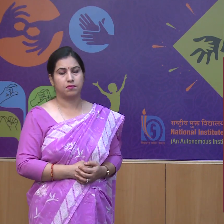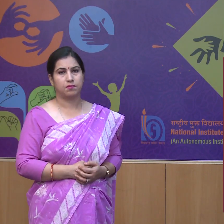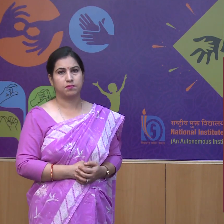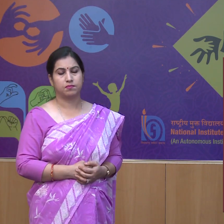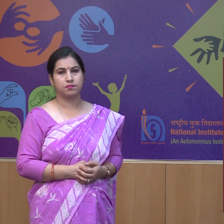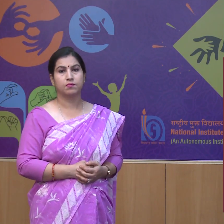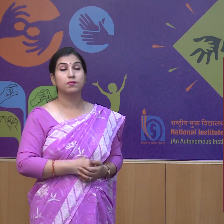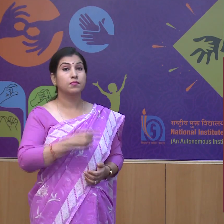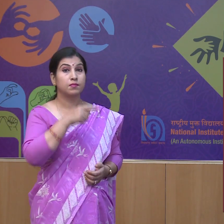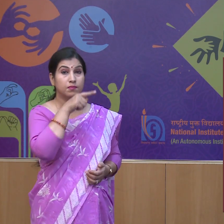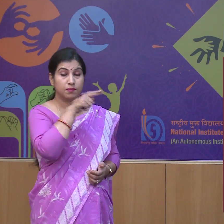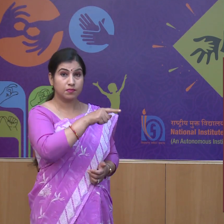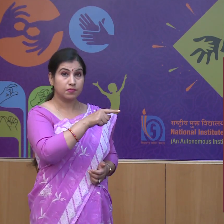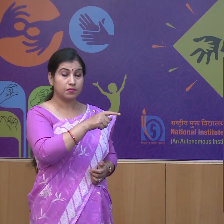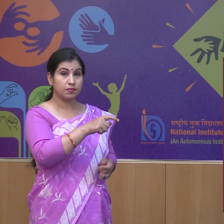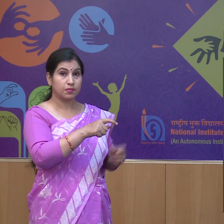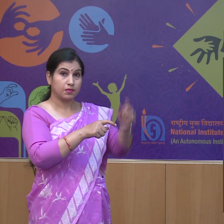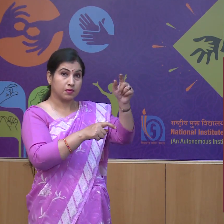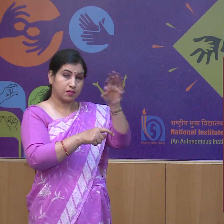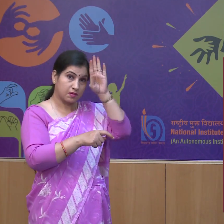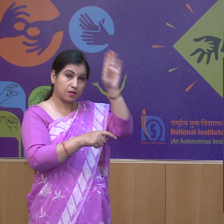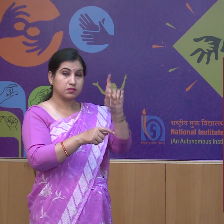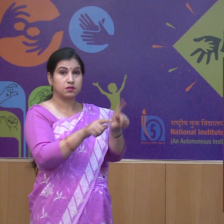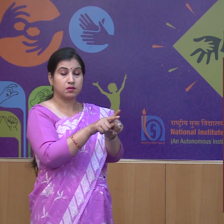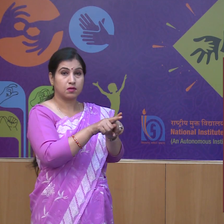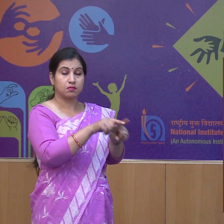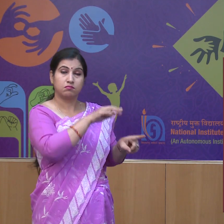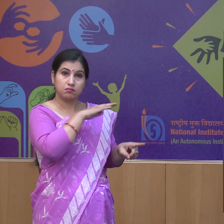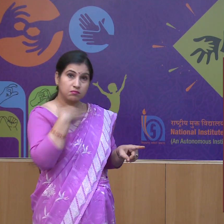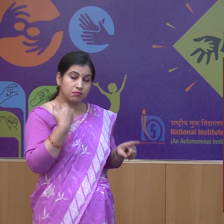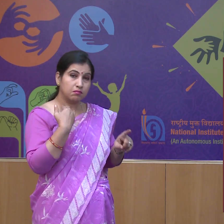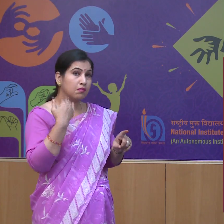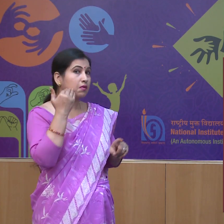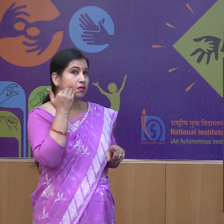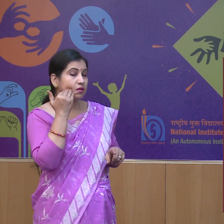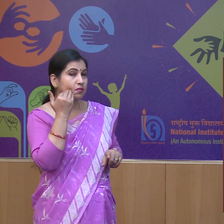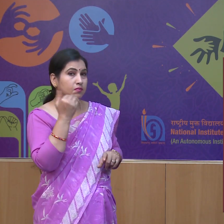With the death of Ranjit Singh in the year